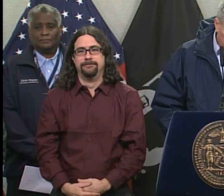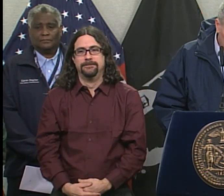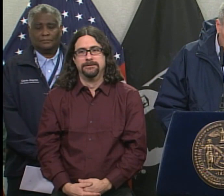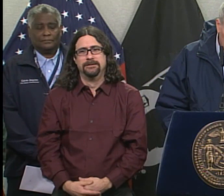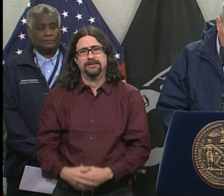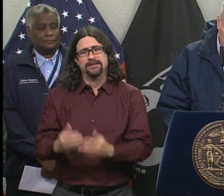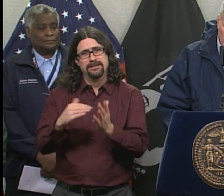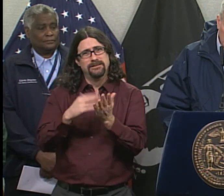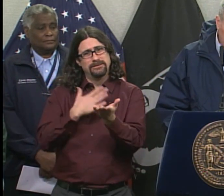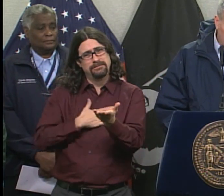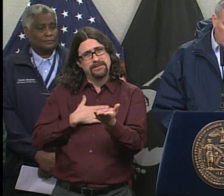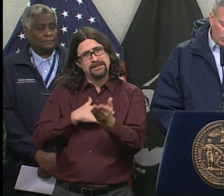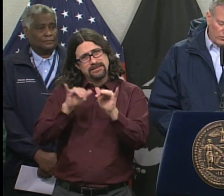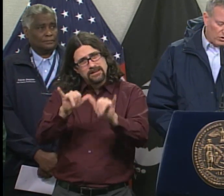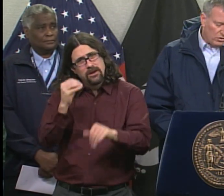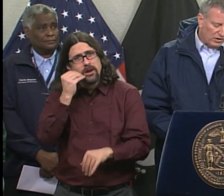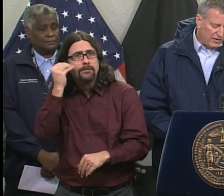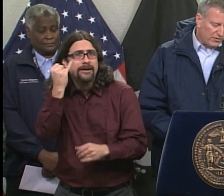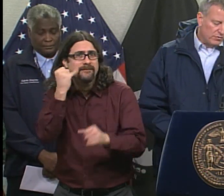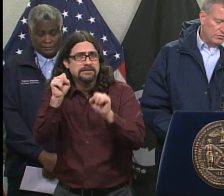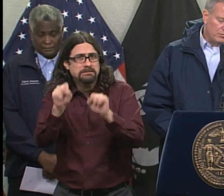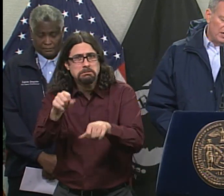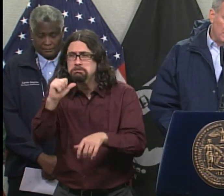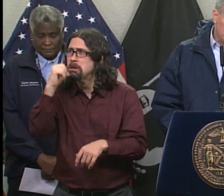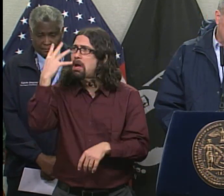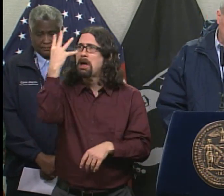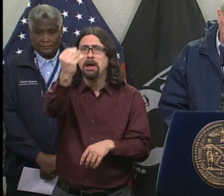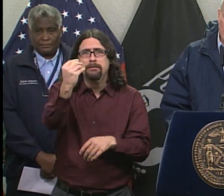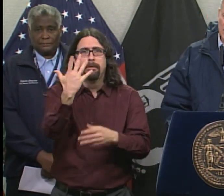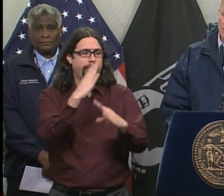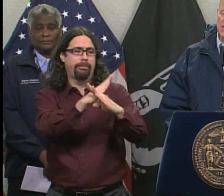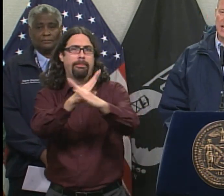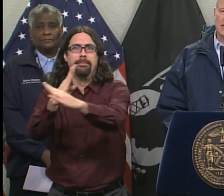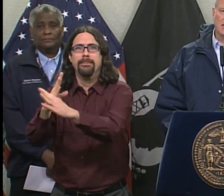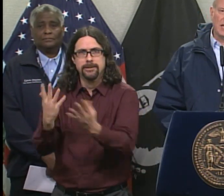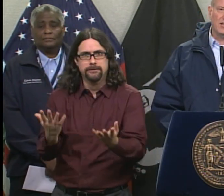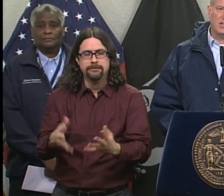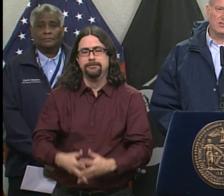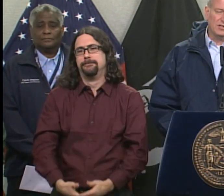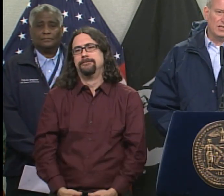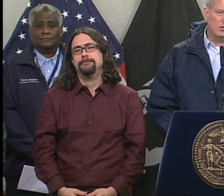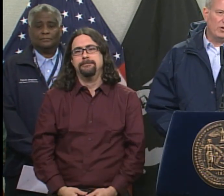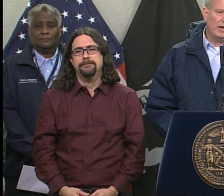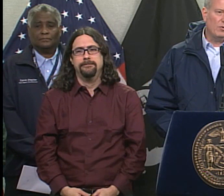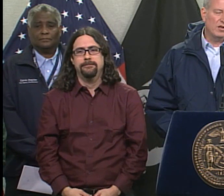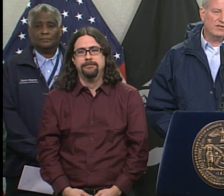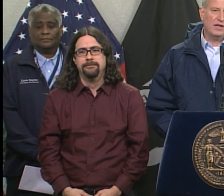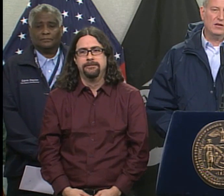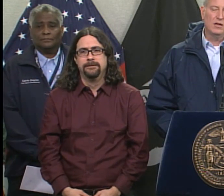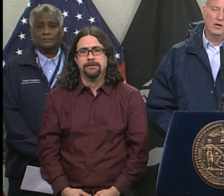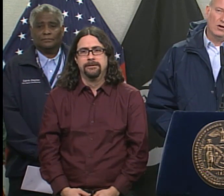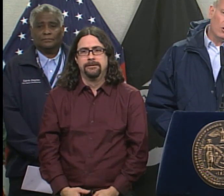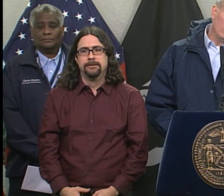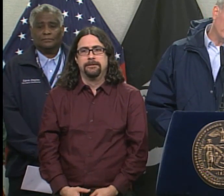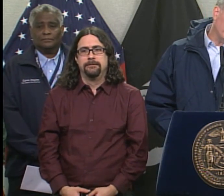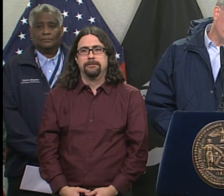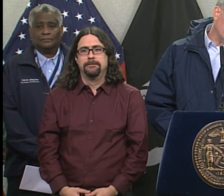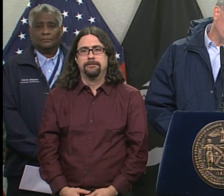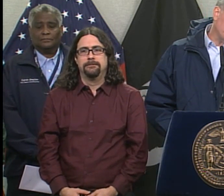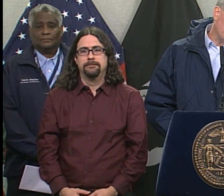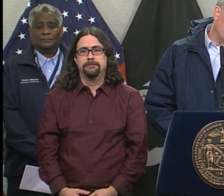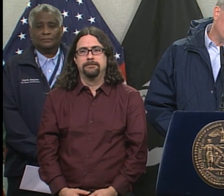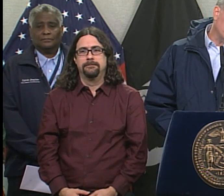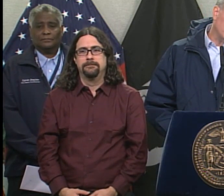done. Again, the overall effort by city employees, outstanding. Sanitation leading the way. I want to thank all of our